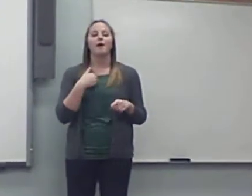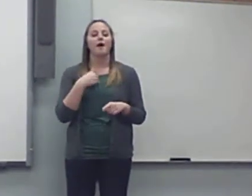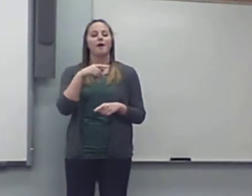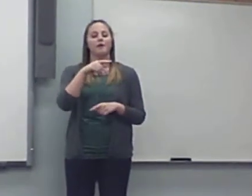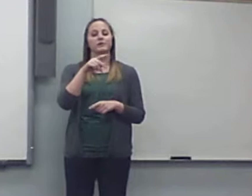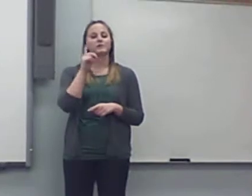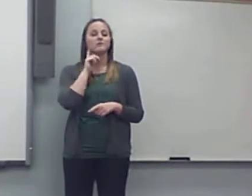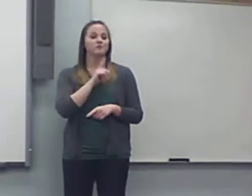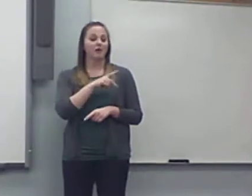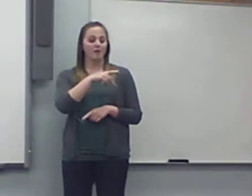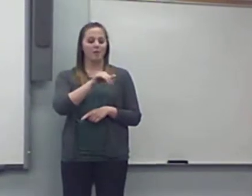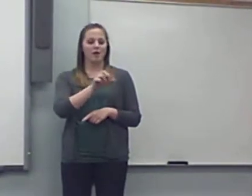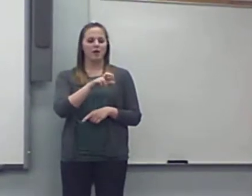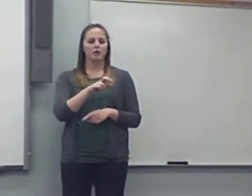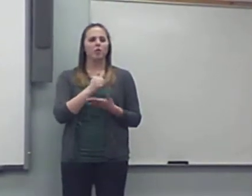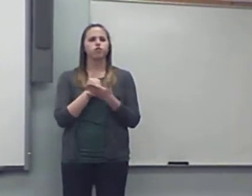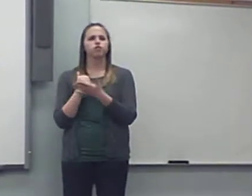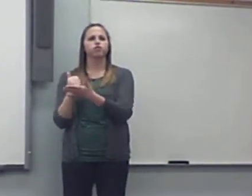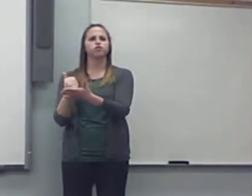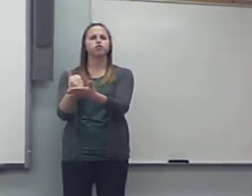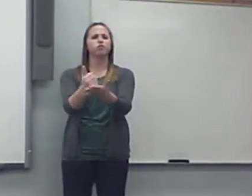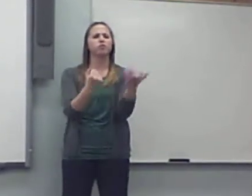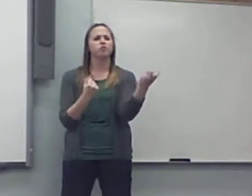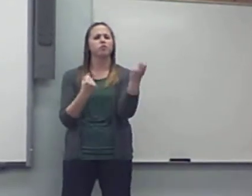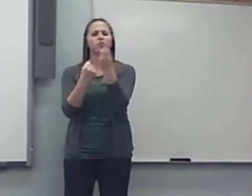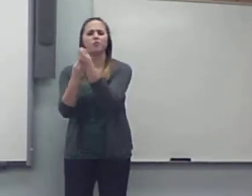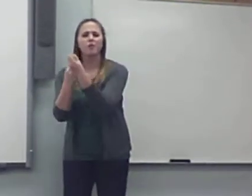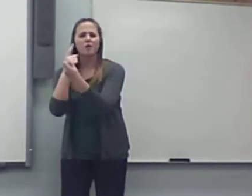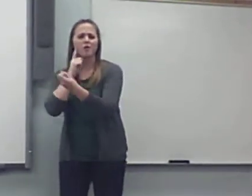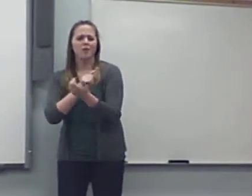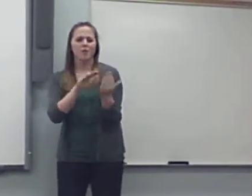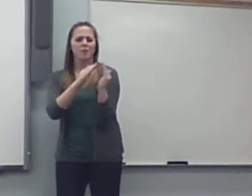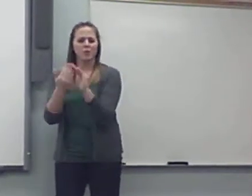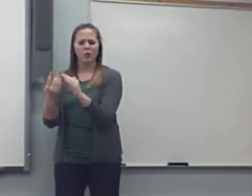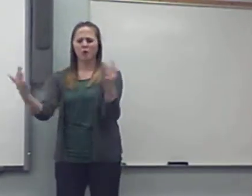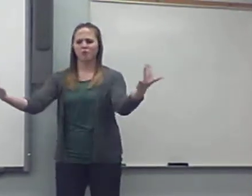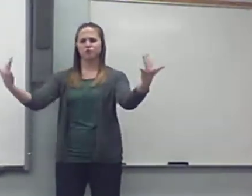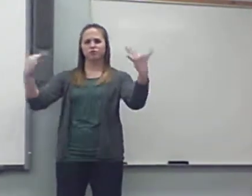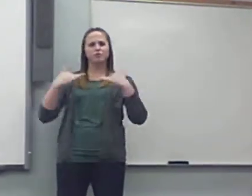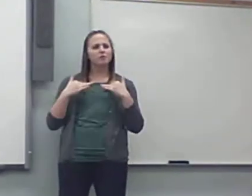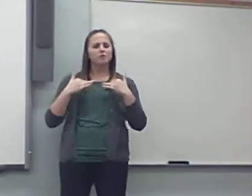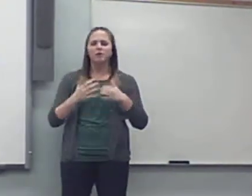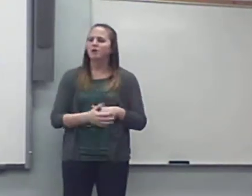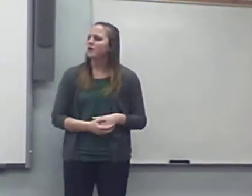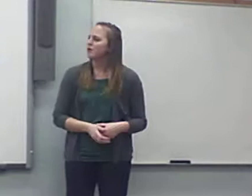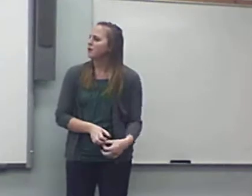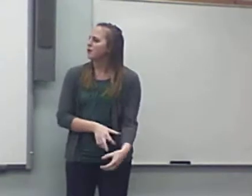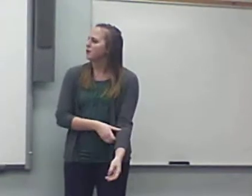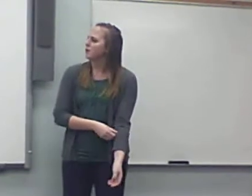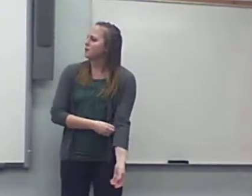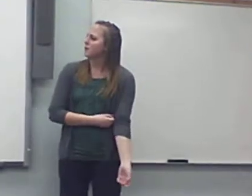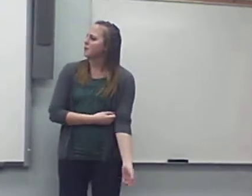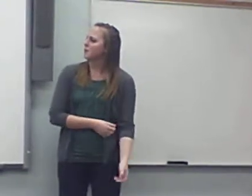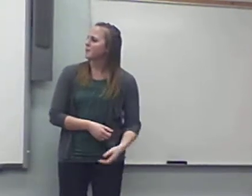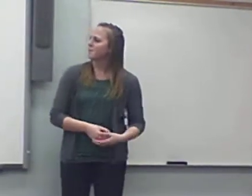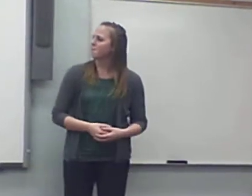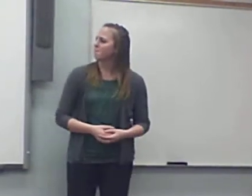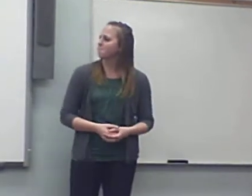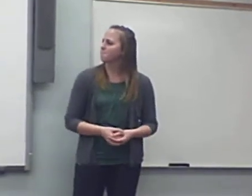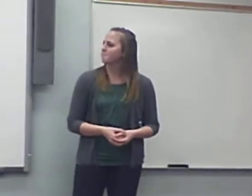It really works. But unfortunately, there's not enough of them out there. So then they have to get interpreters. And my first experience, of course,